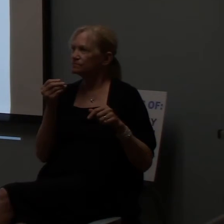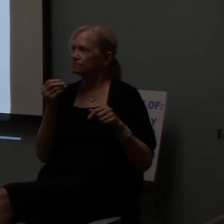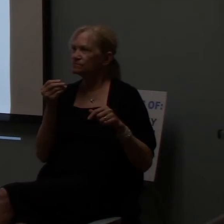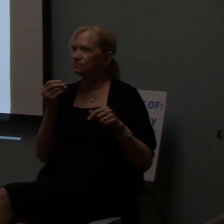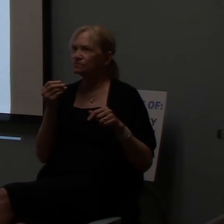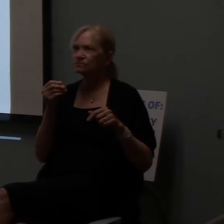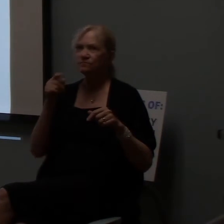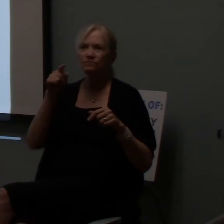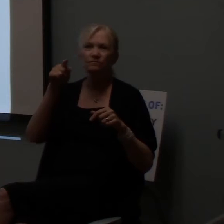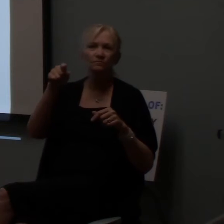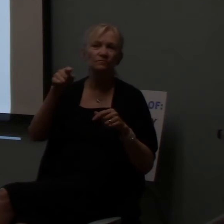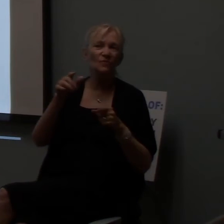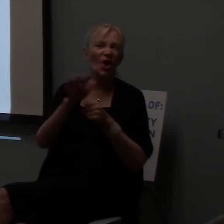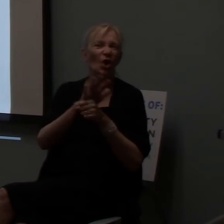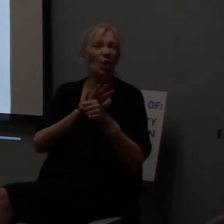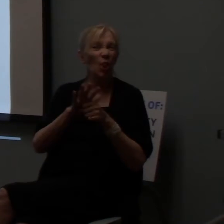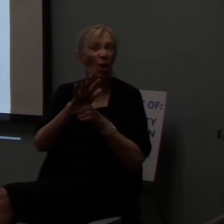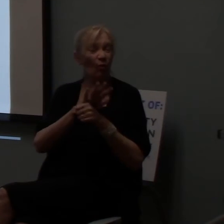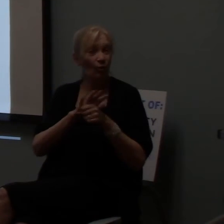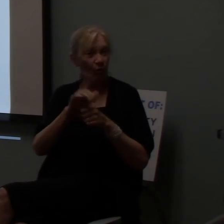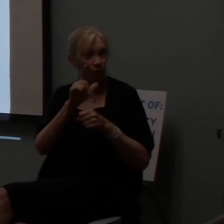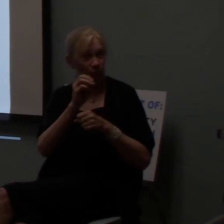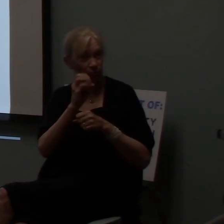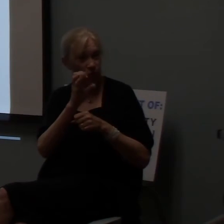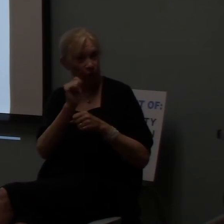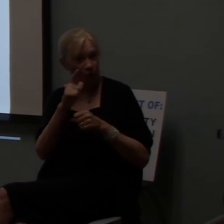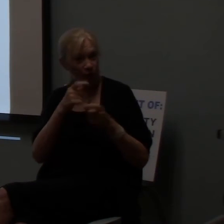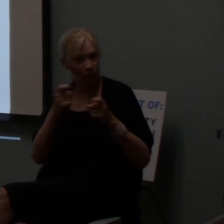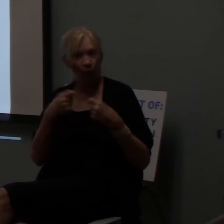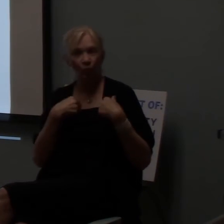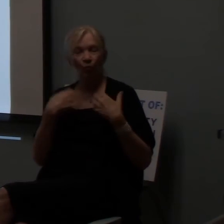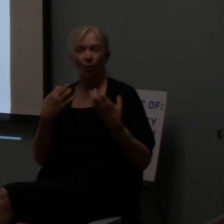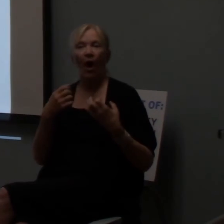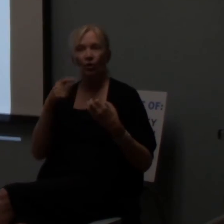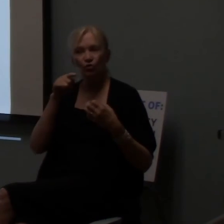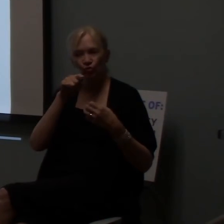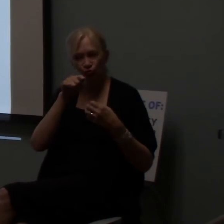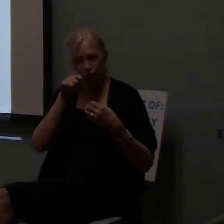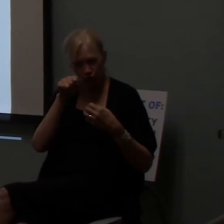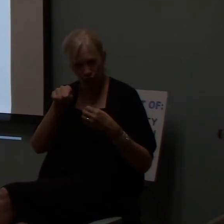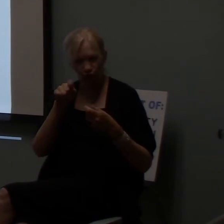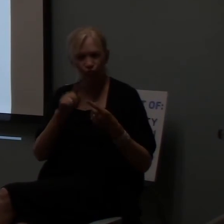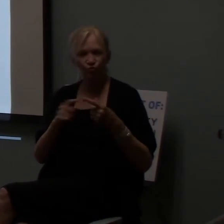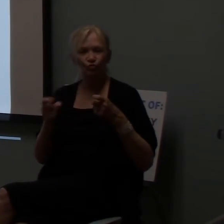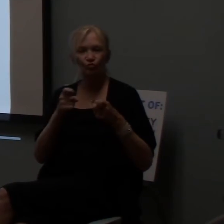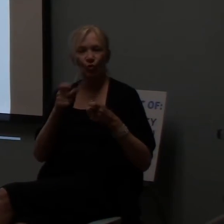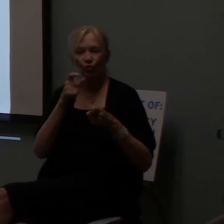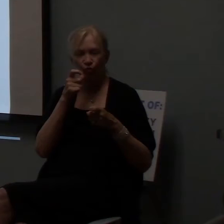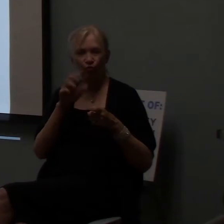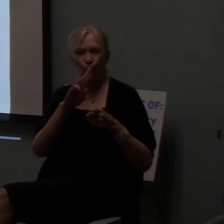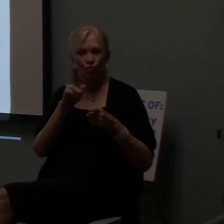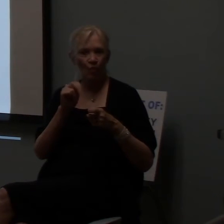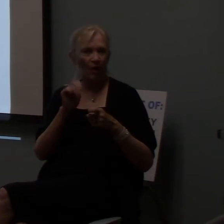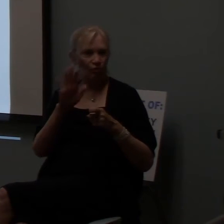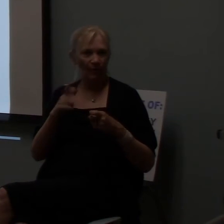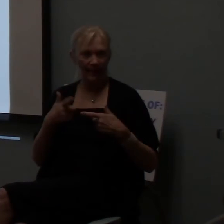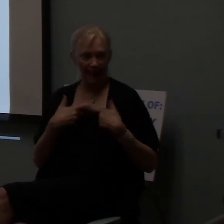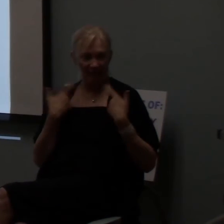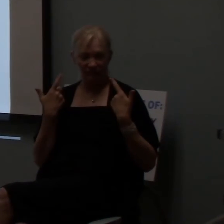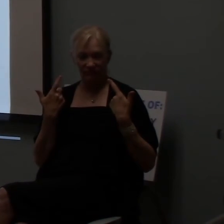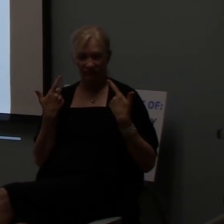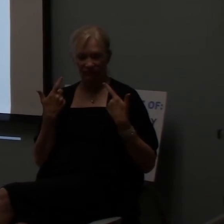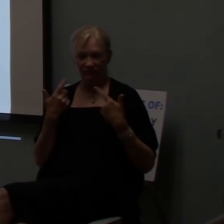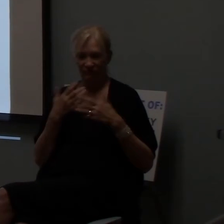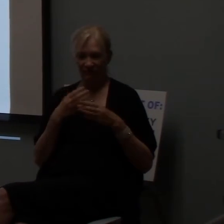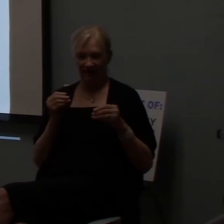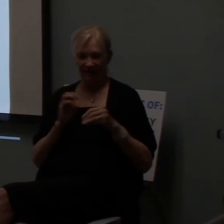Local control, right? Well, yes, we want you to control who's running your life and impacting